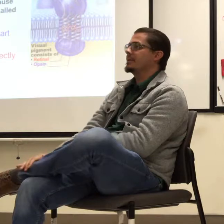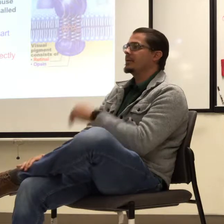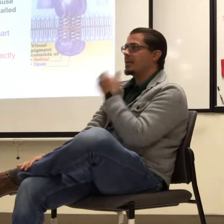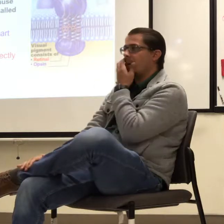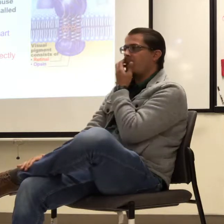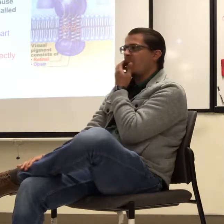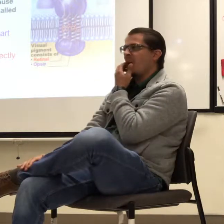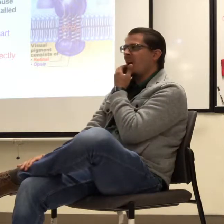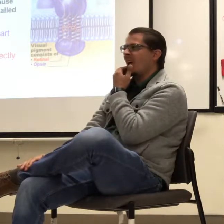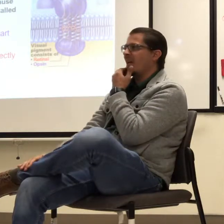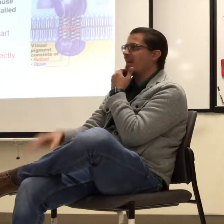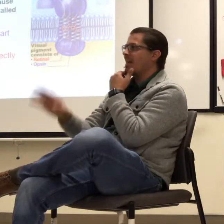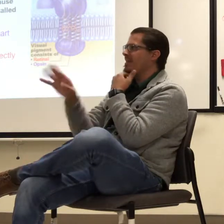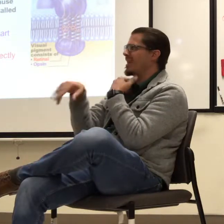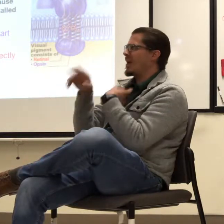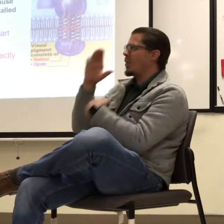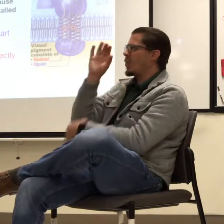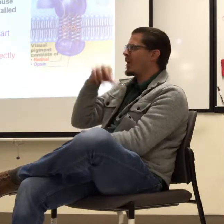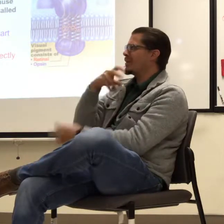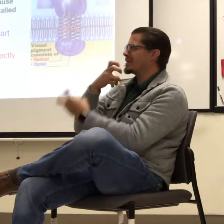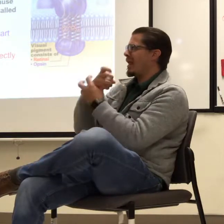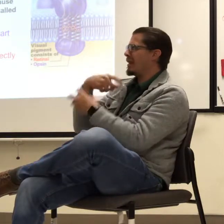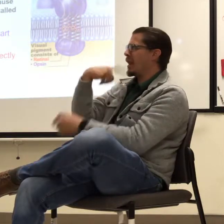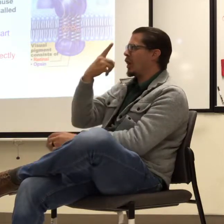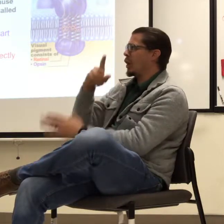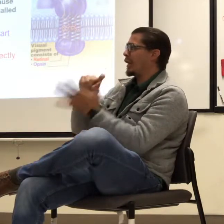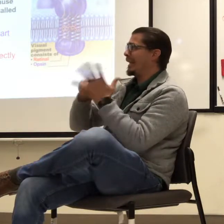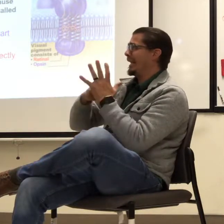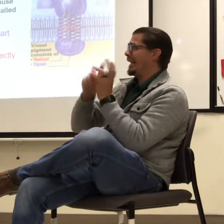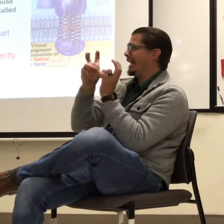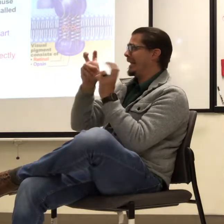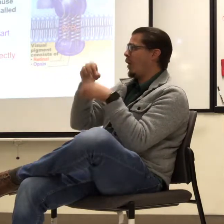That skeleton key-looking thing on the inside,